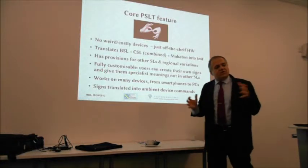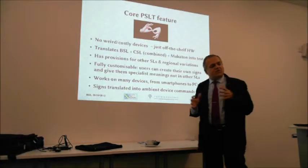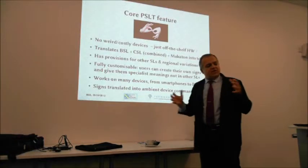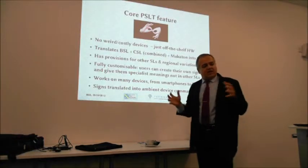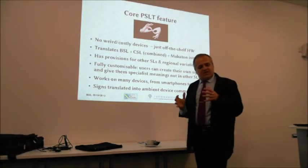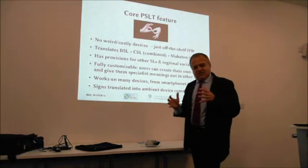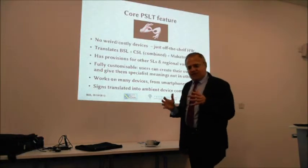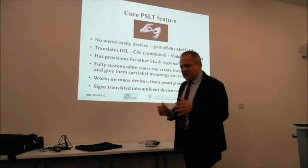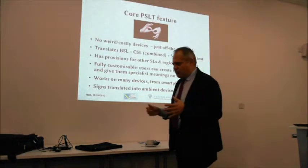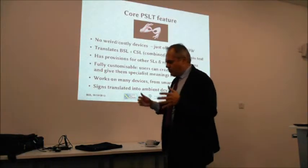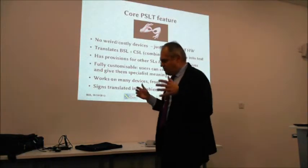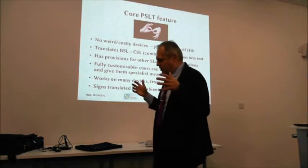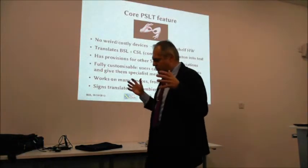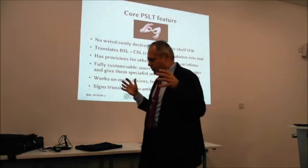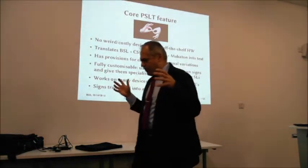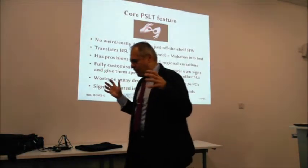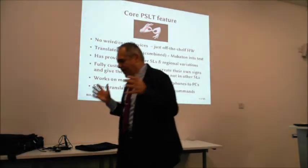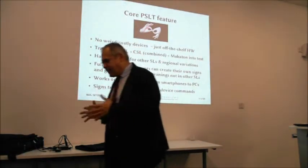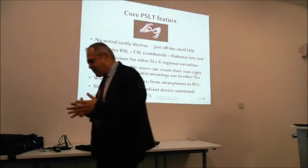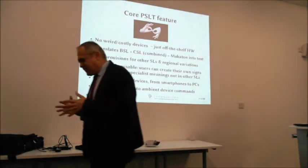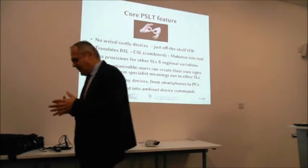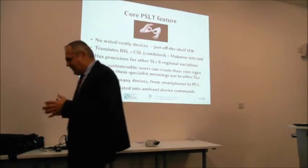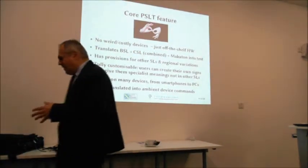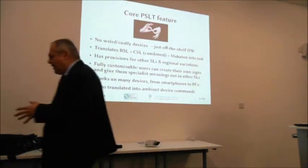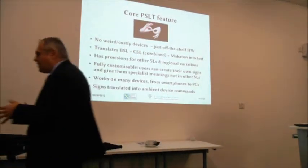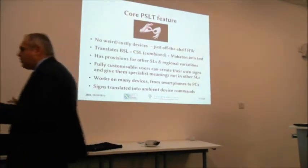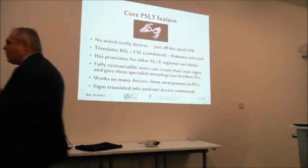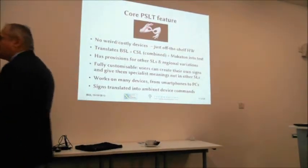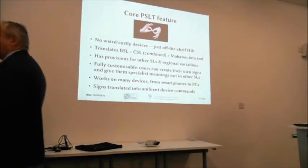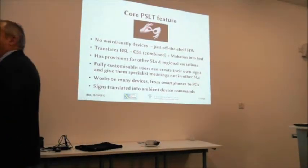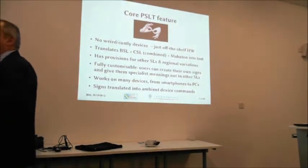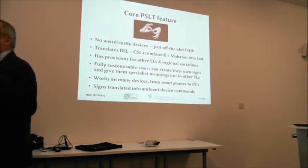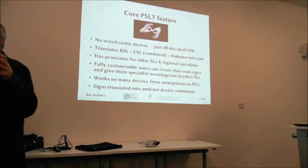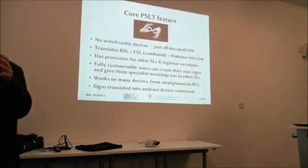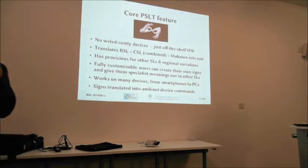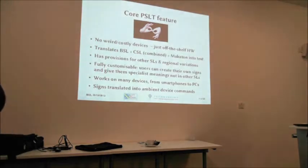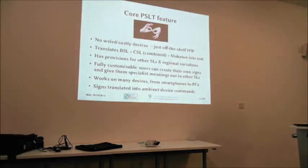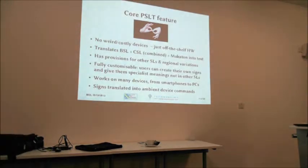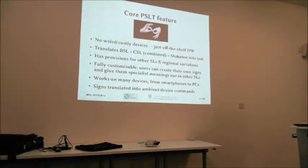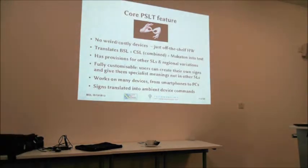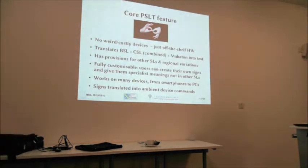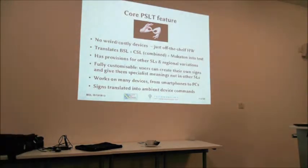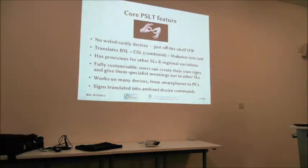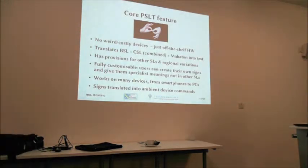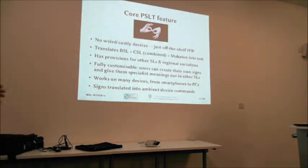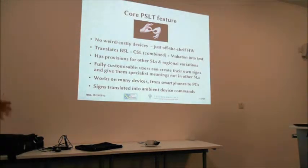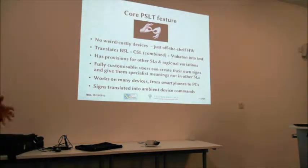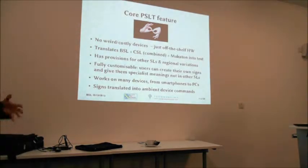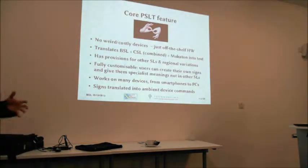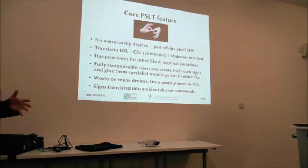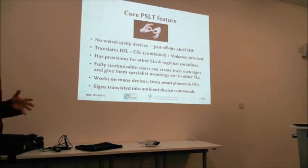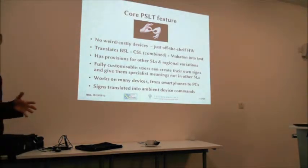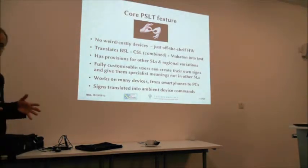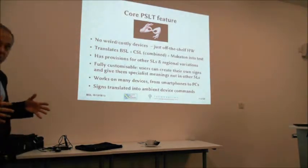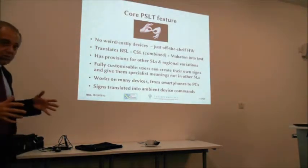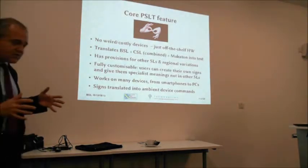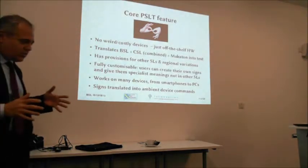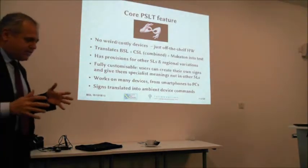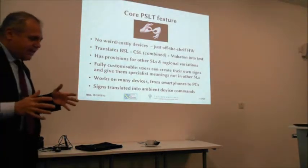things inside you want to be able to recognize bsl you want to have your own customizable customizable sign language of both so that